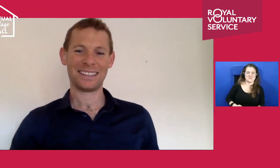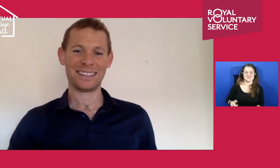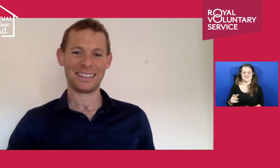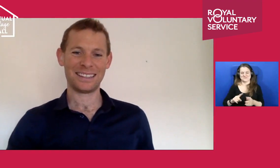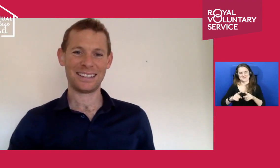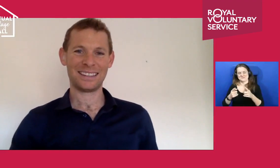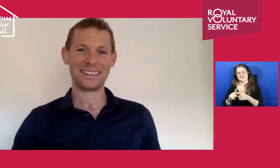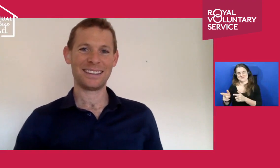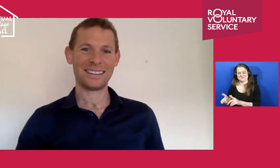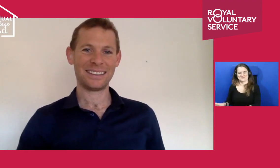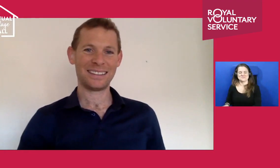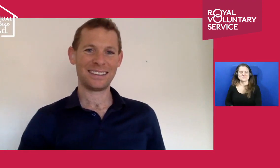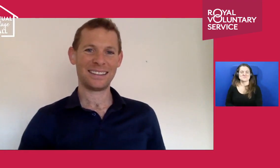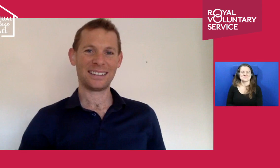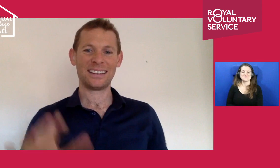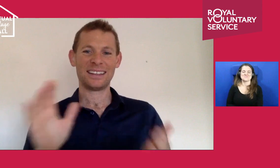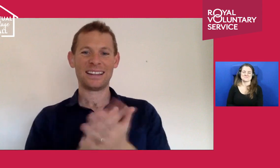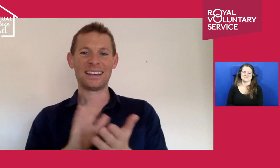Konnichiwa.